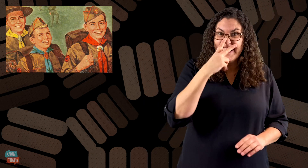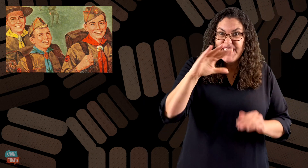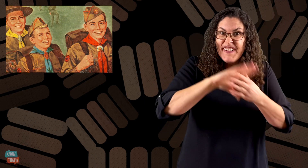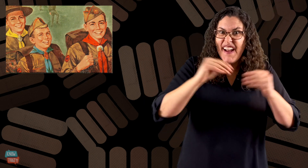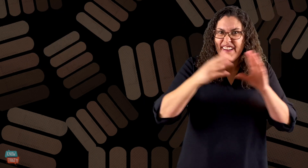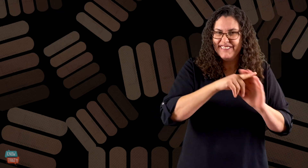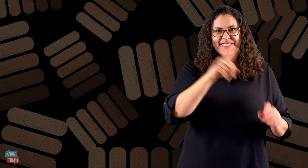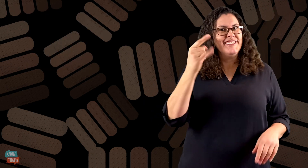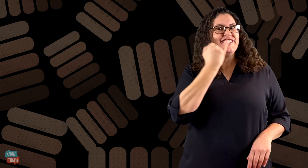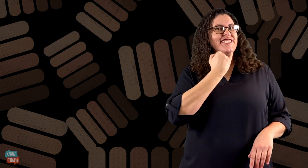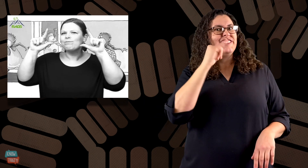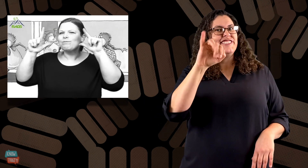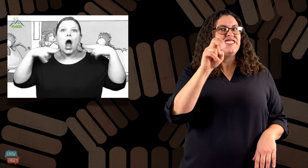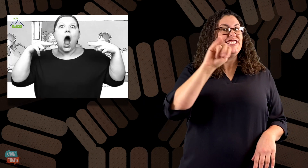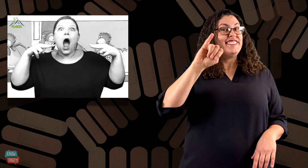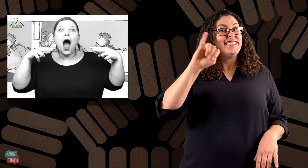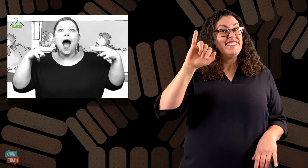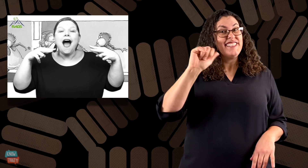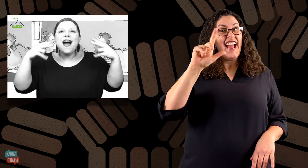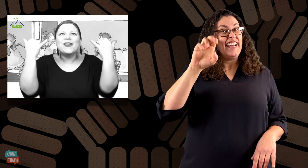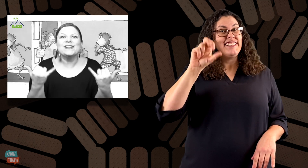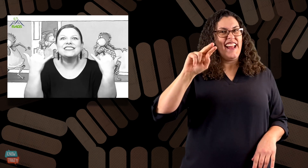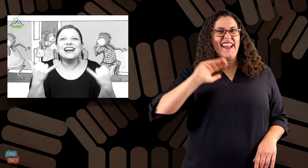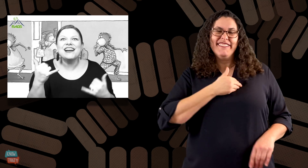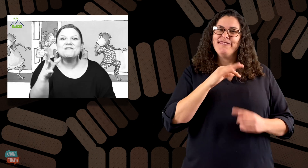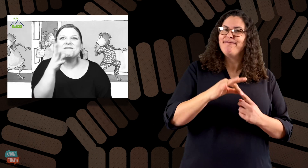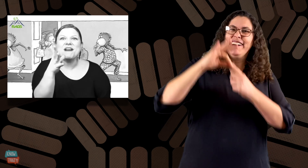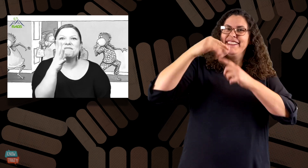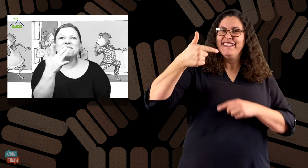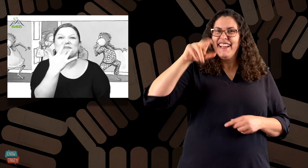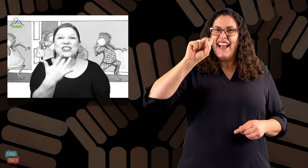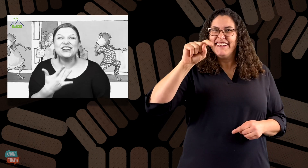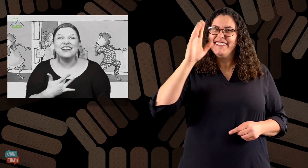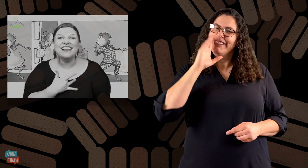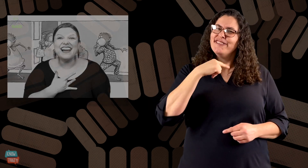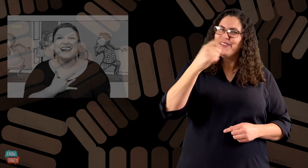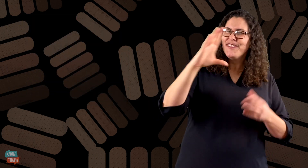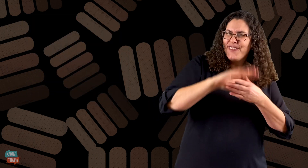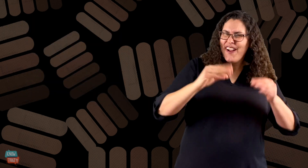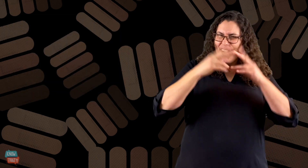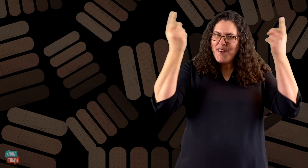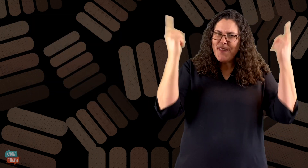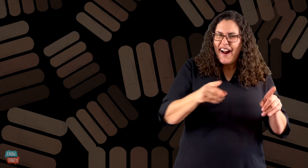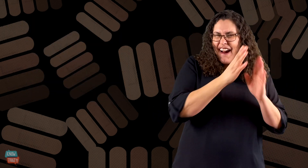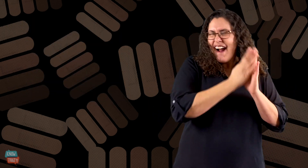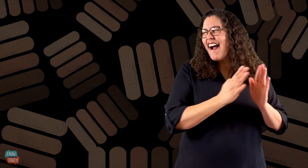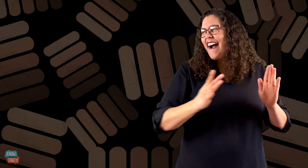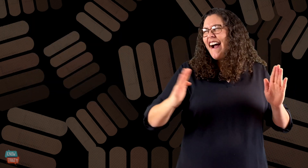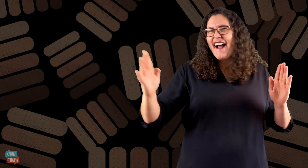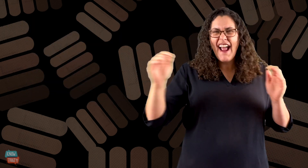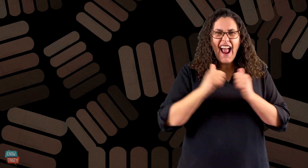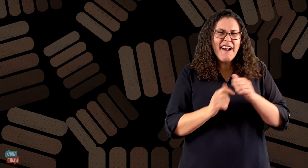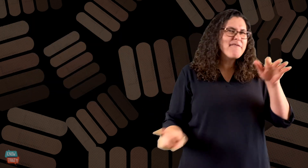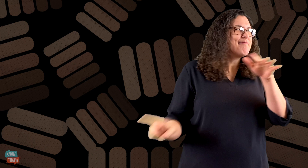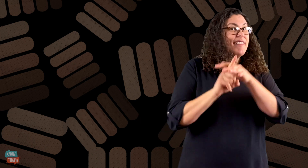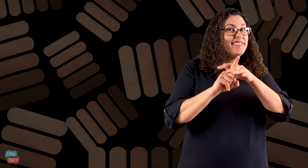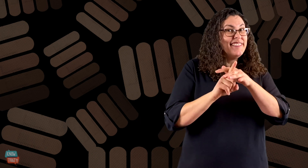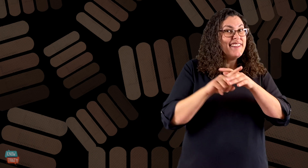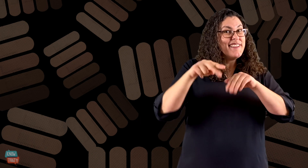it skyrocketed from there? Well, Jeni Jackerson is our special guest today, and she will be telling us the story of how Band-Aids